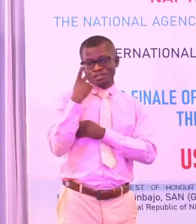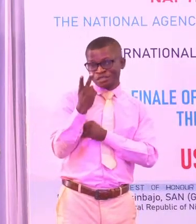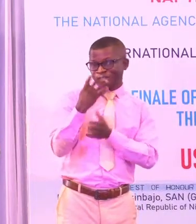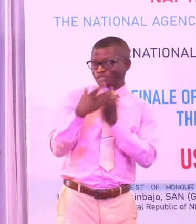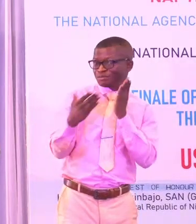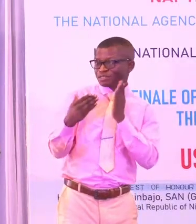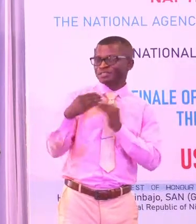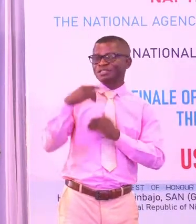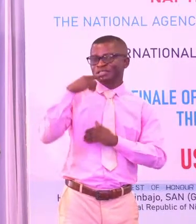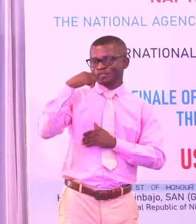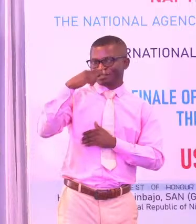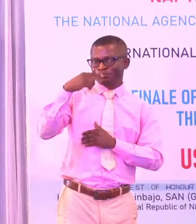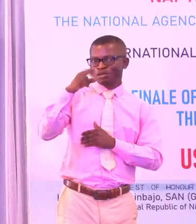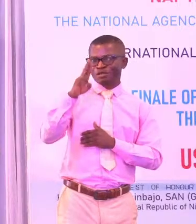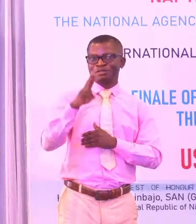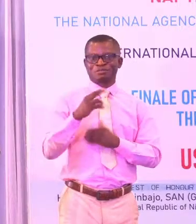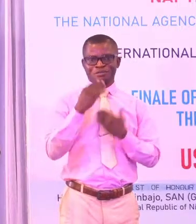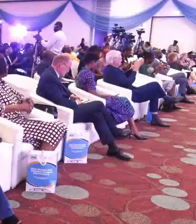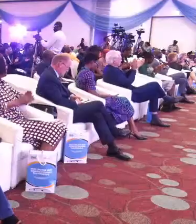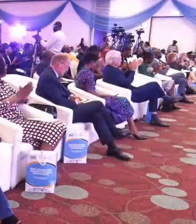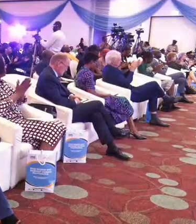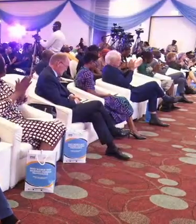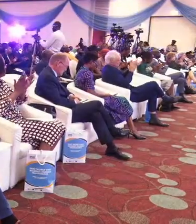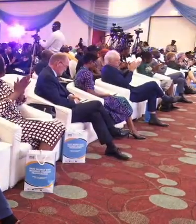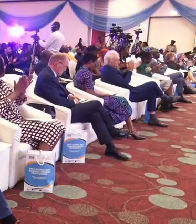please say something. Thank you.